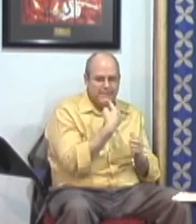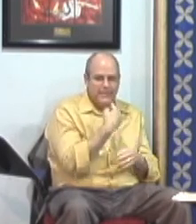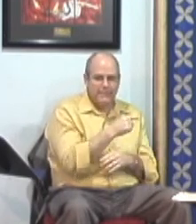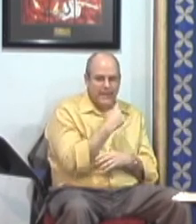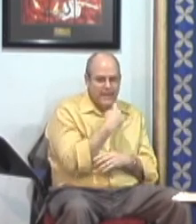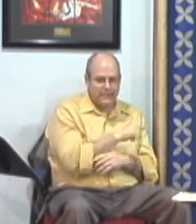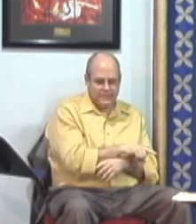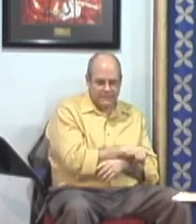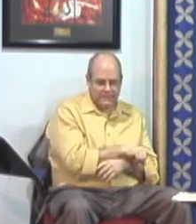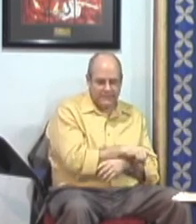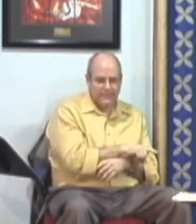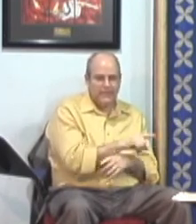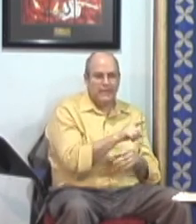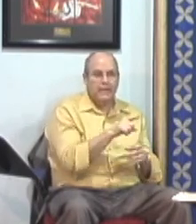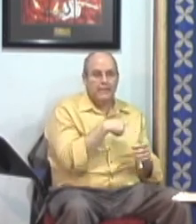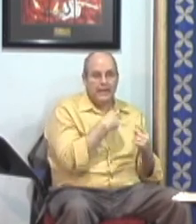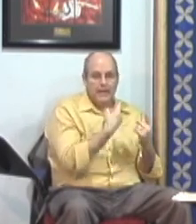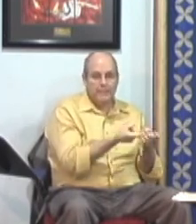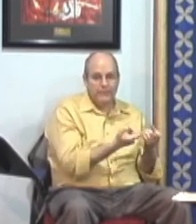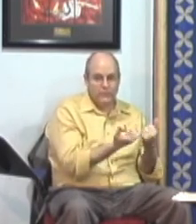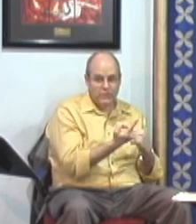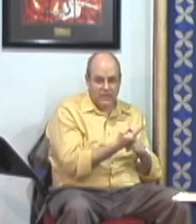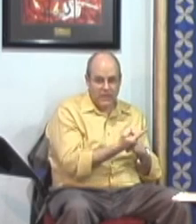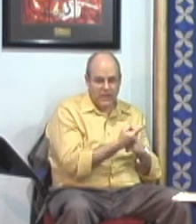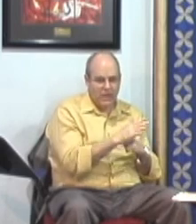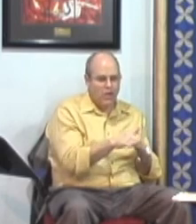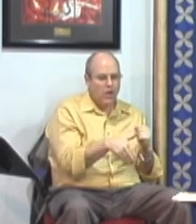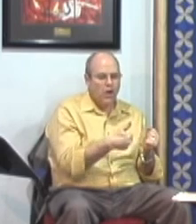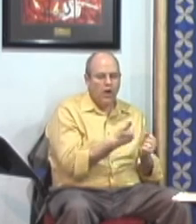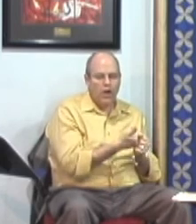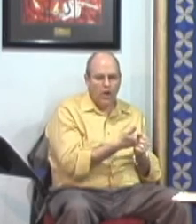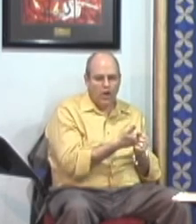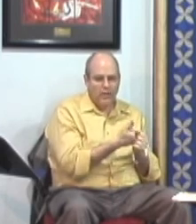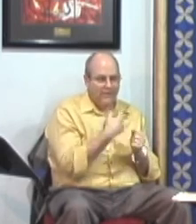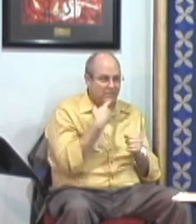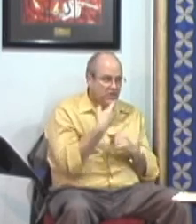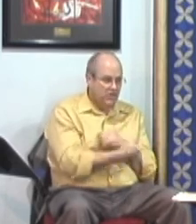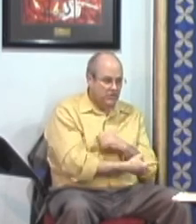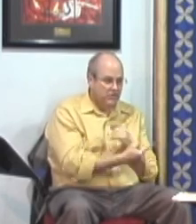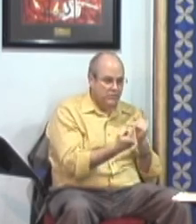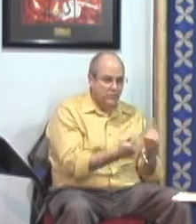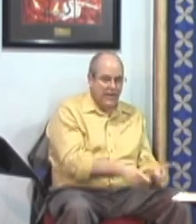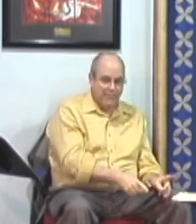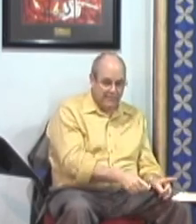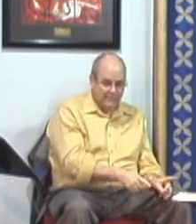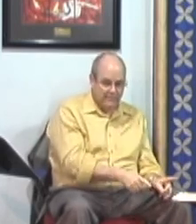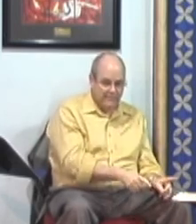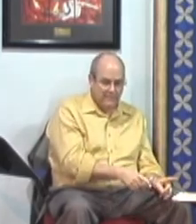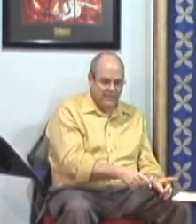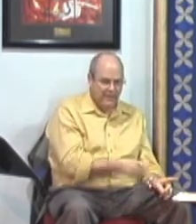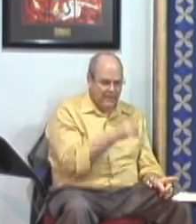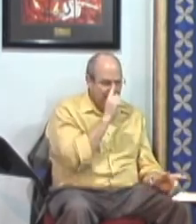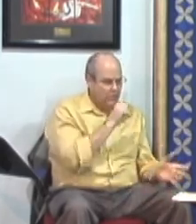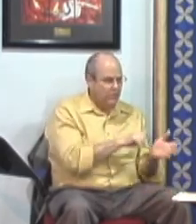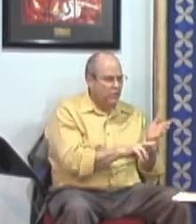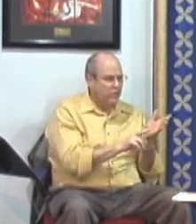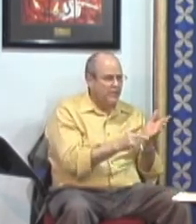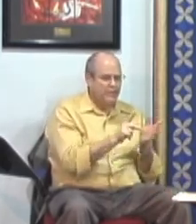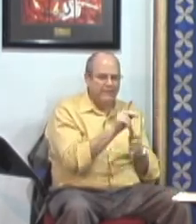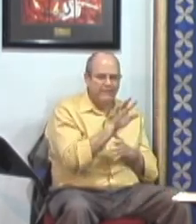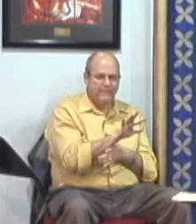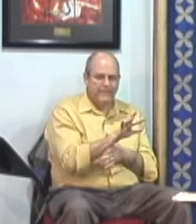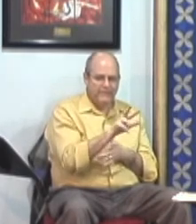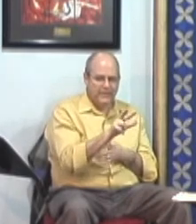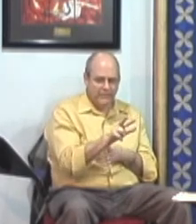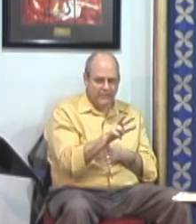commandments and regulations, which I'm giving you today, then all the following curses will be yours in abundance. And you can go look them up, because there's